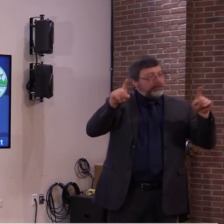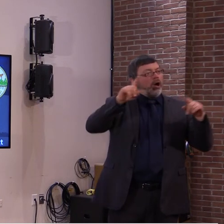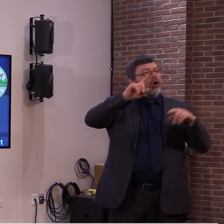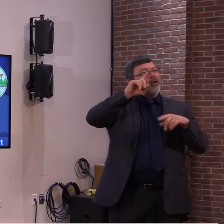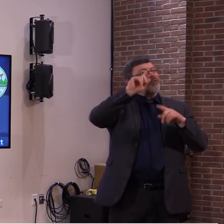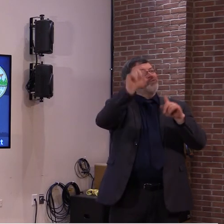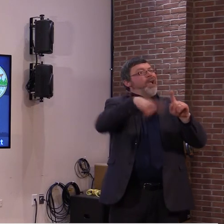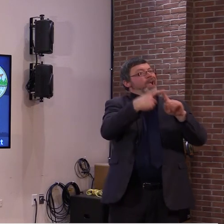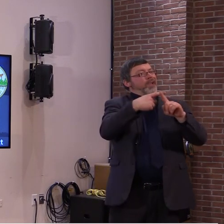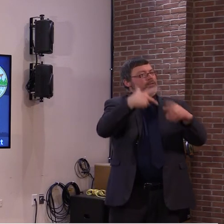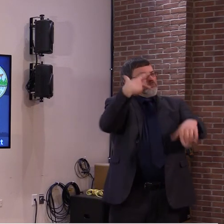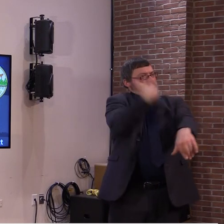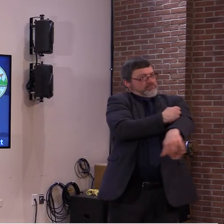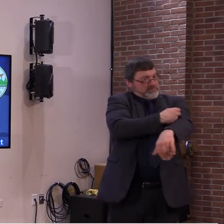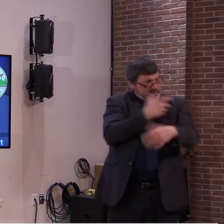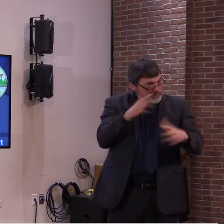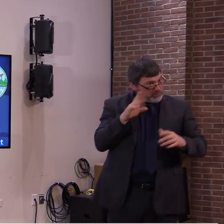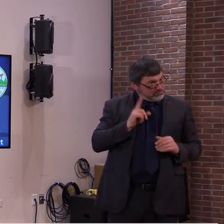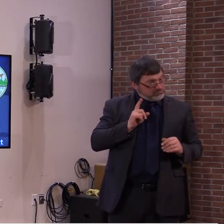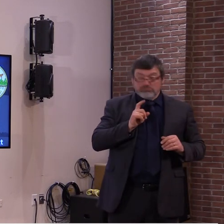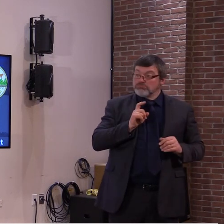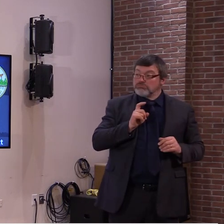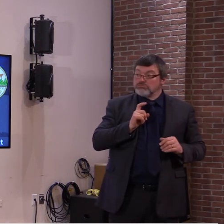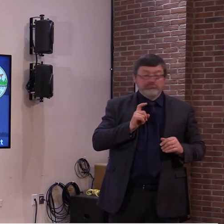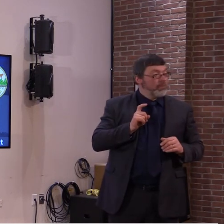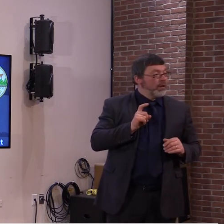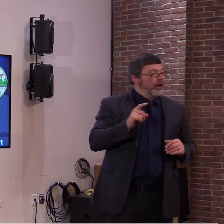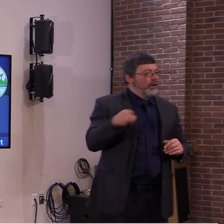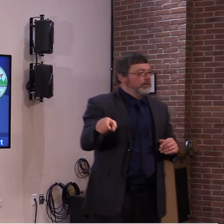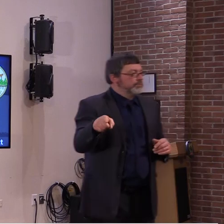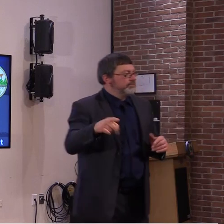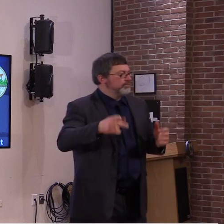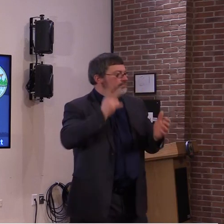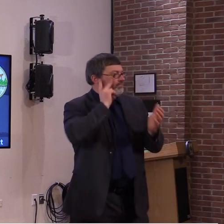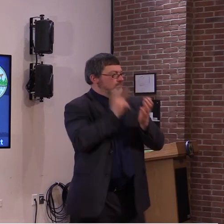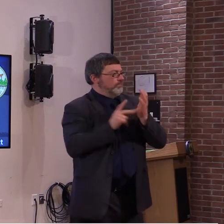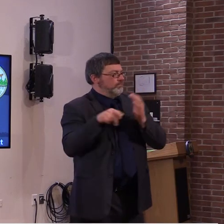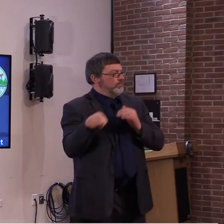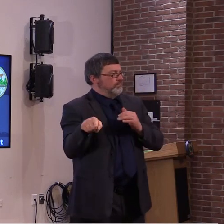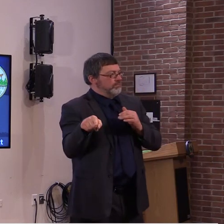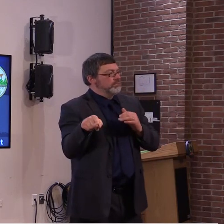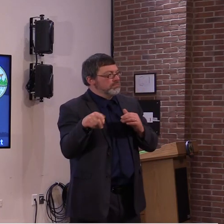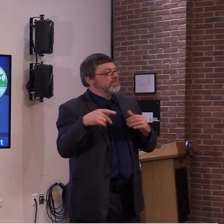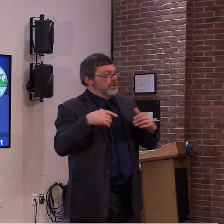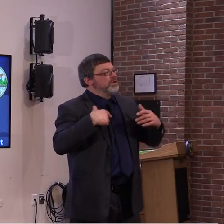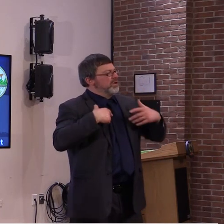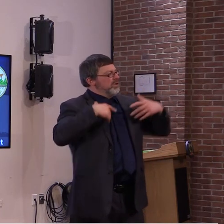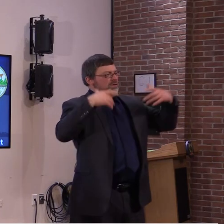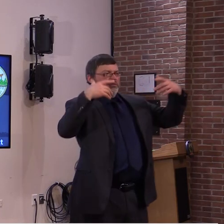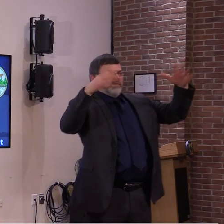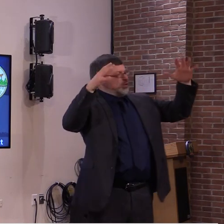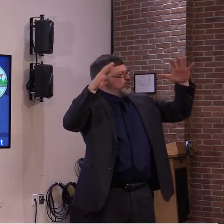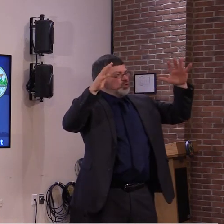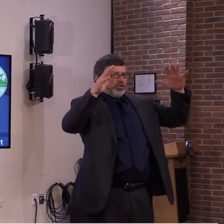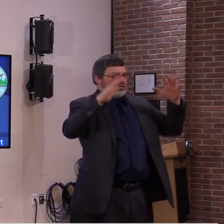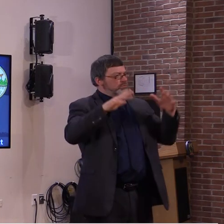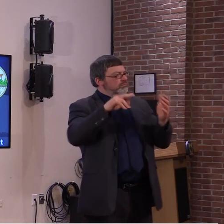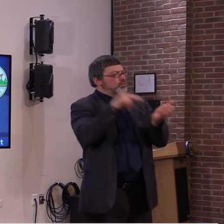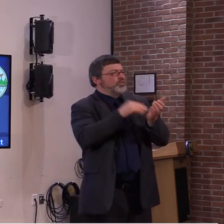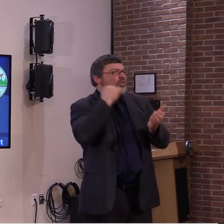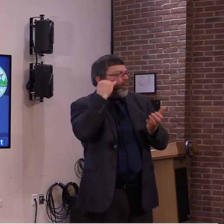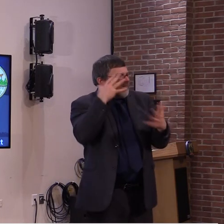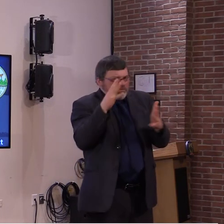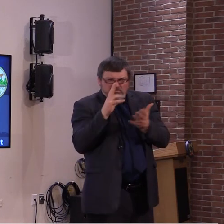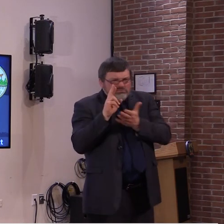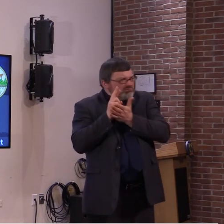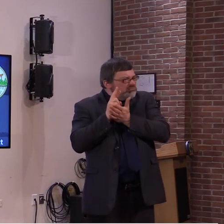Yes, we've actually already started with assisted living and res care, and I will, Tom, I thought